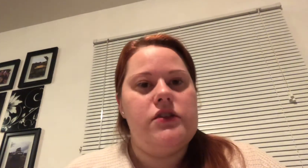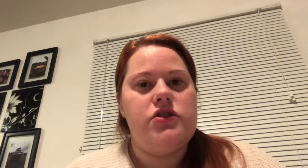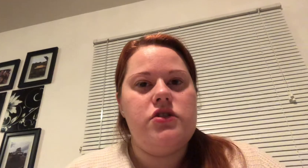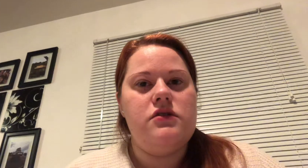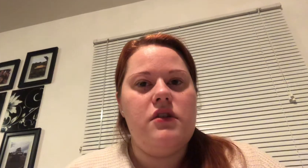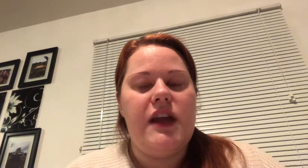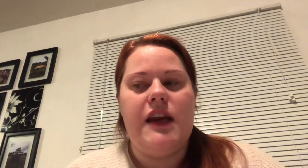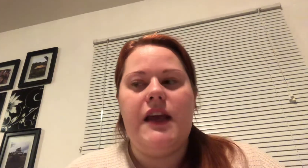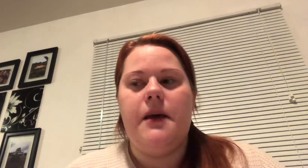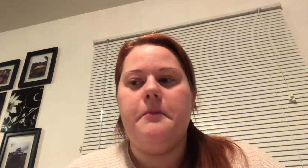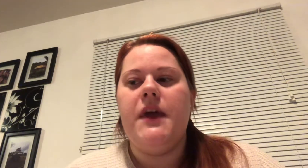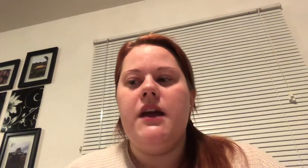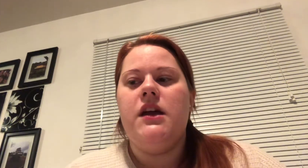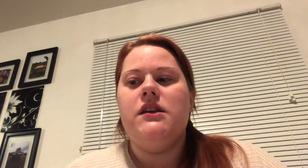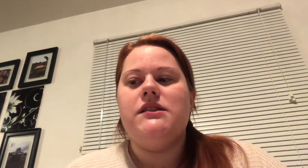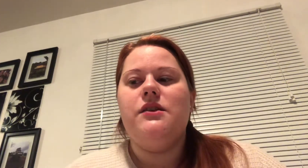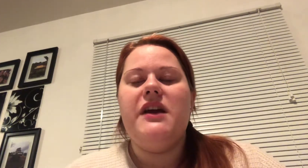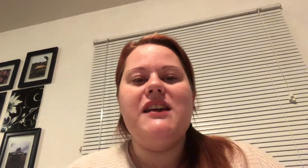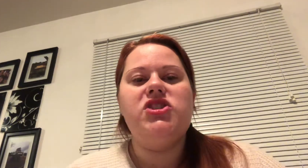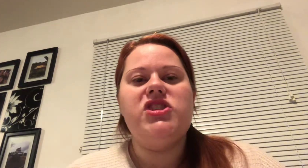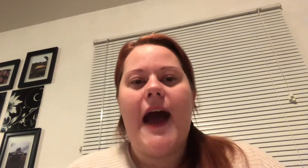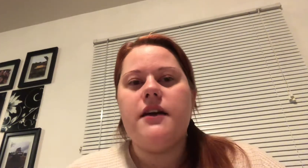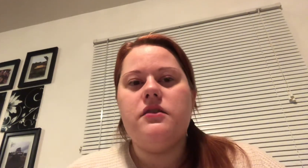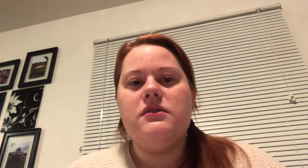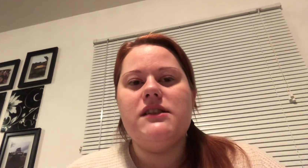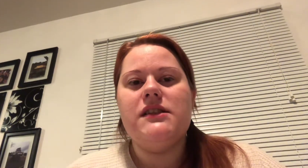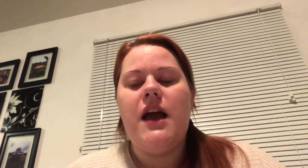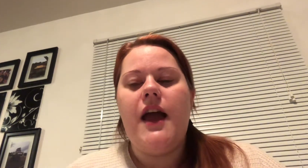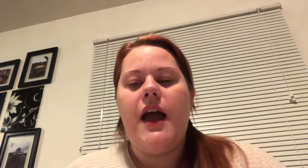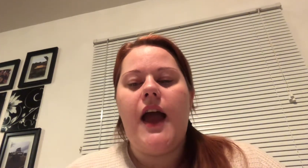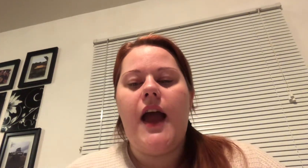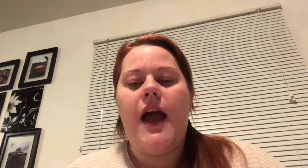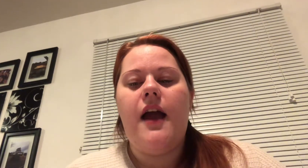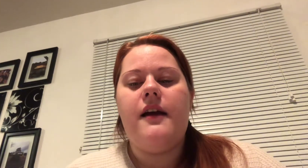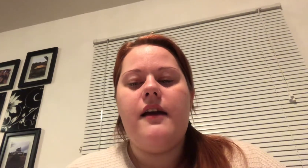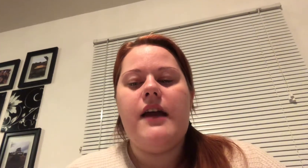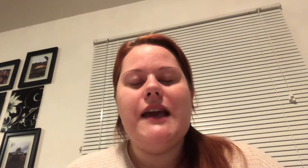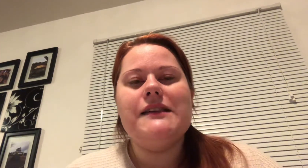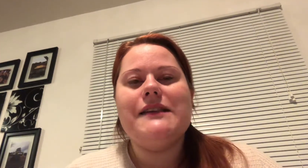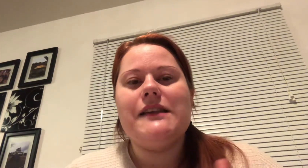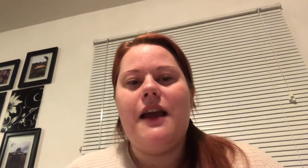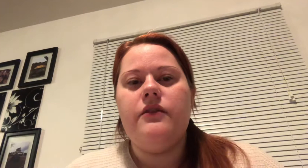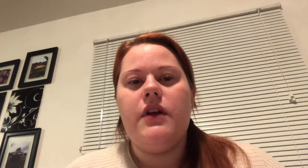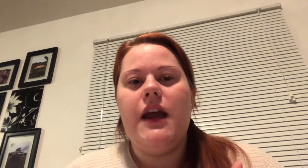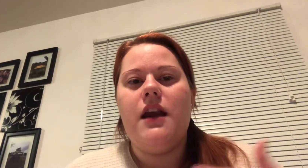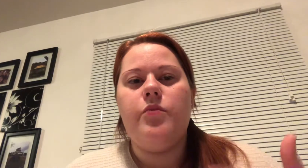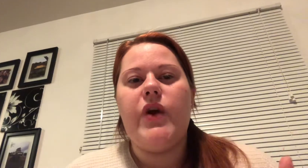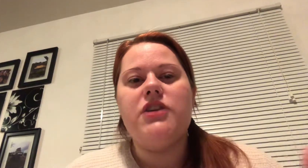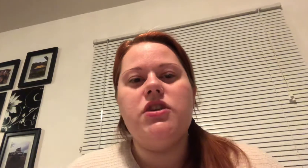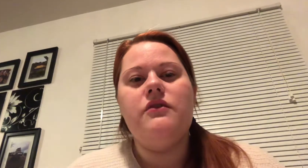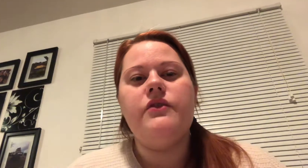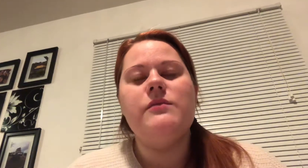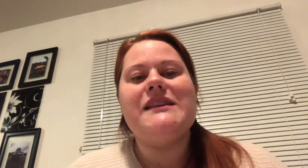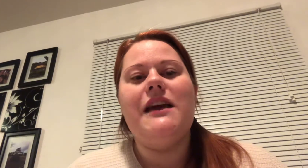change in him. So his shackles, his slavery and oppression from